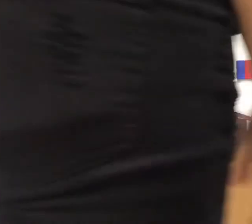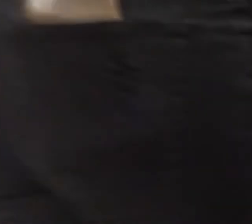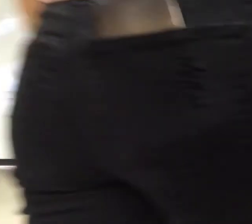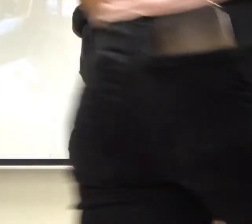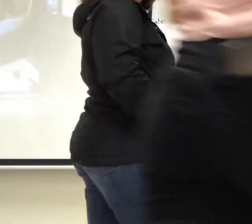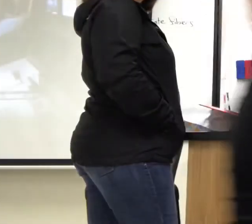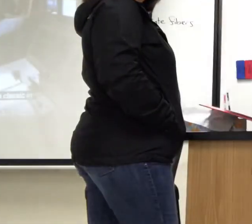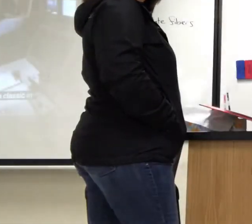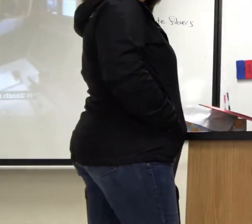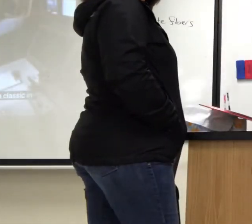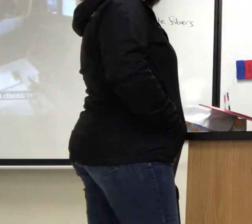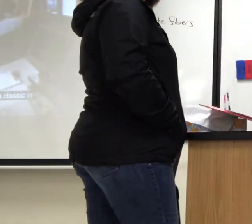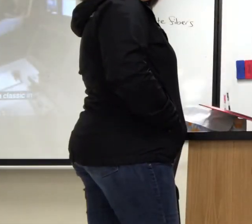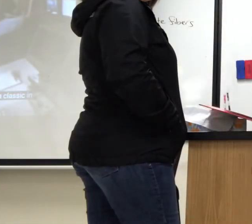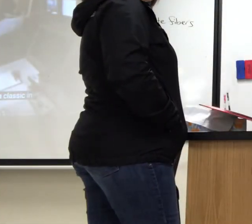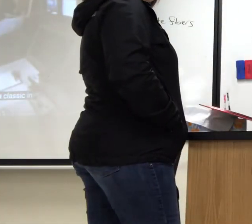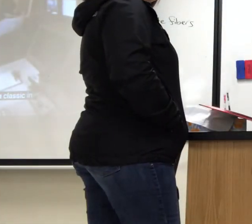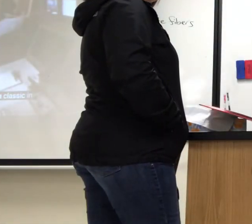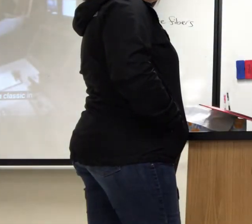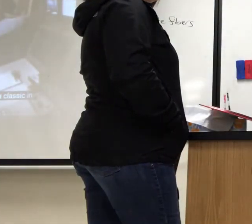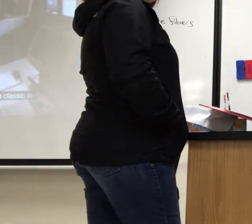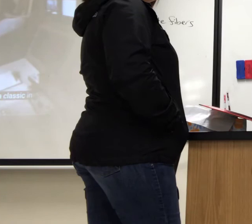Professor? Yeah.